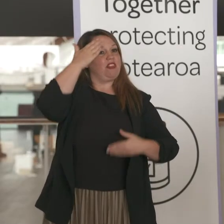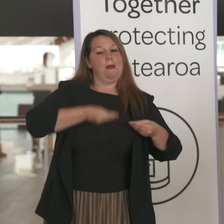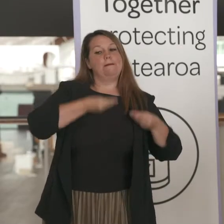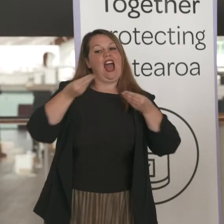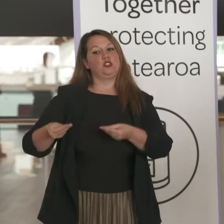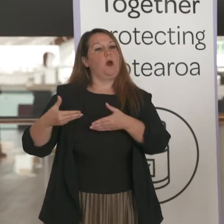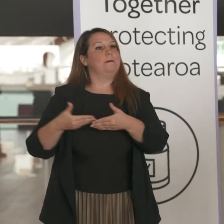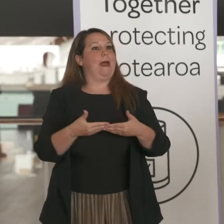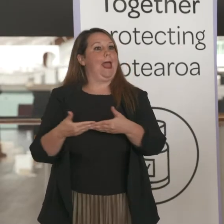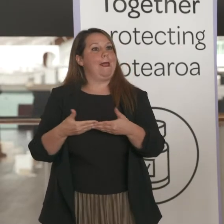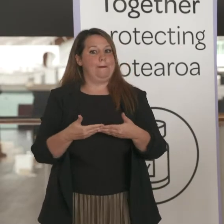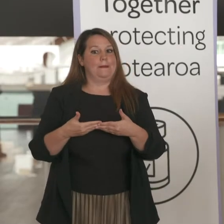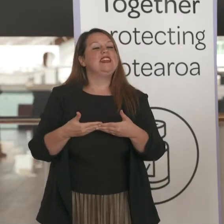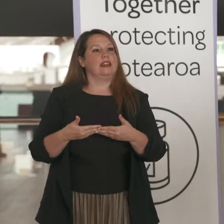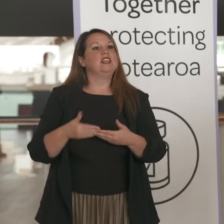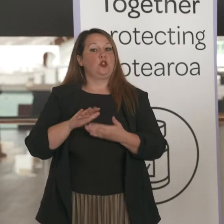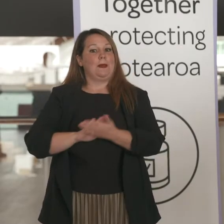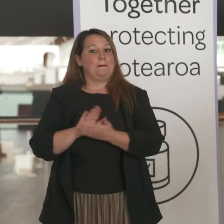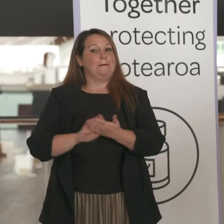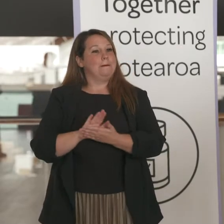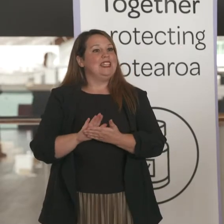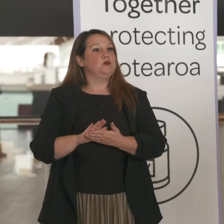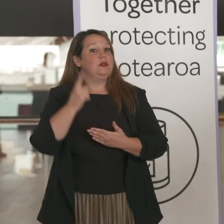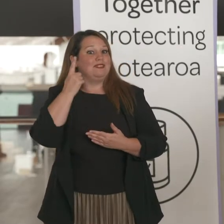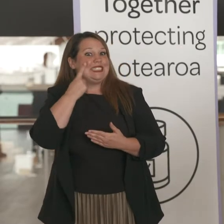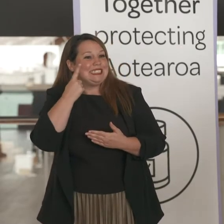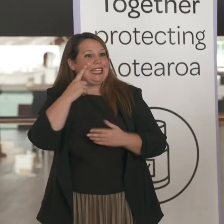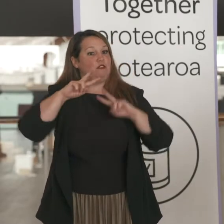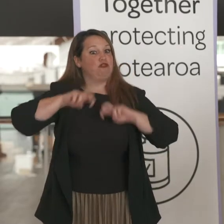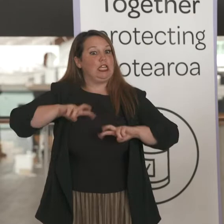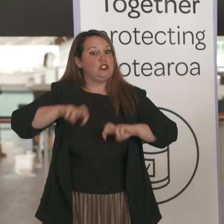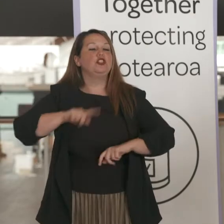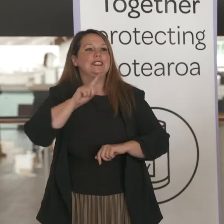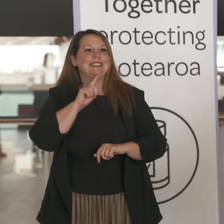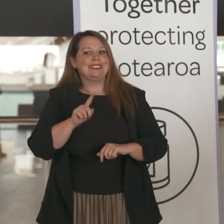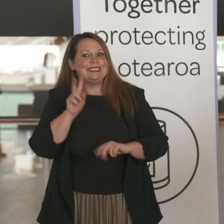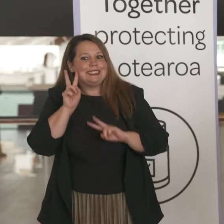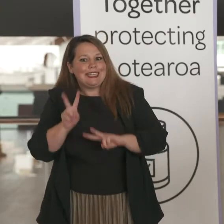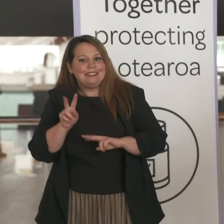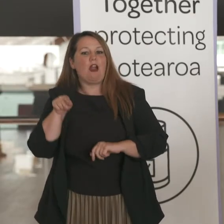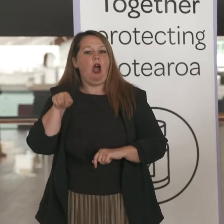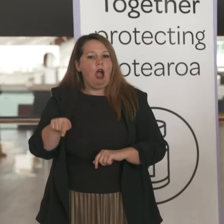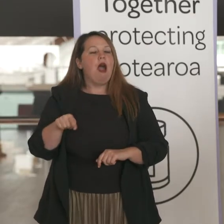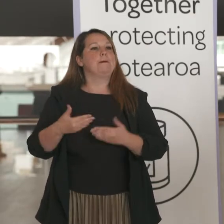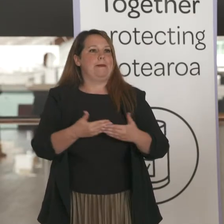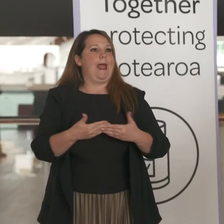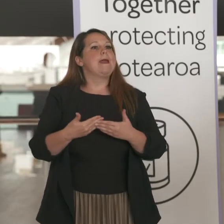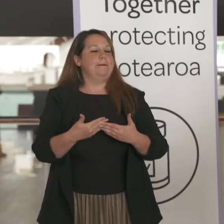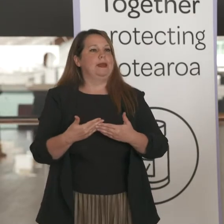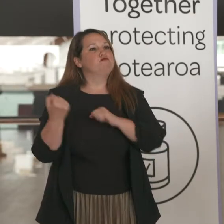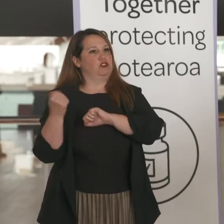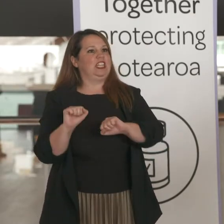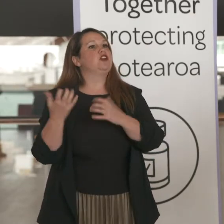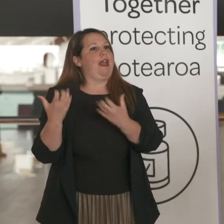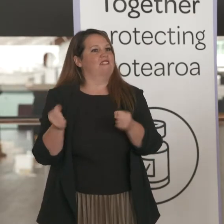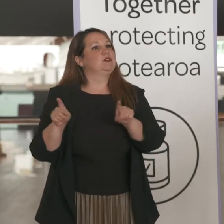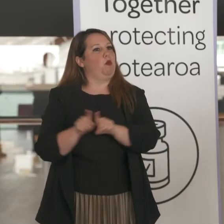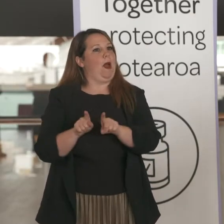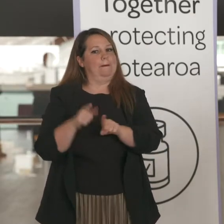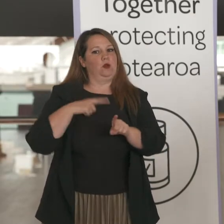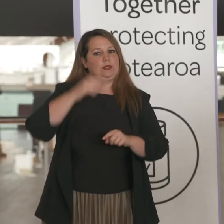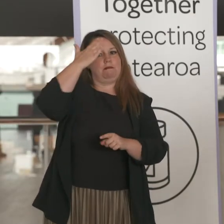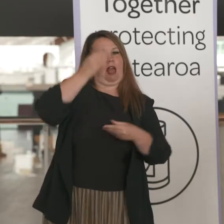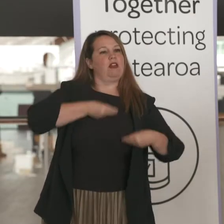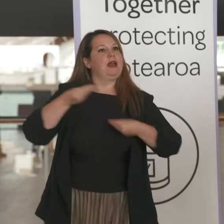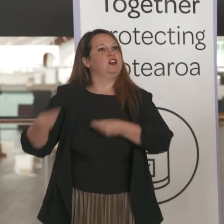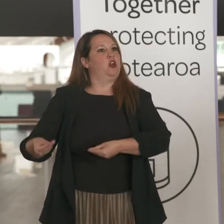them some protection against COVID-19. So it's okay to be feeling a bit uncertain, and if you are not